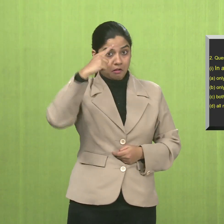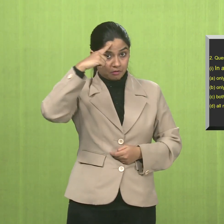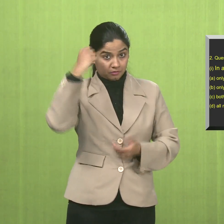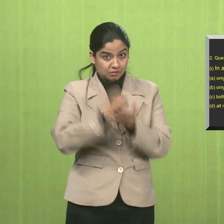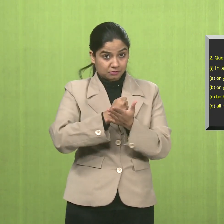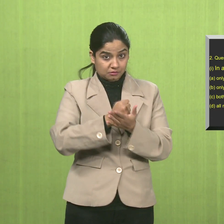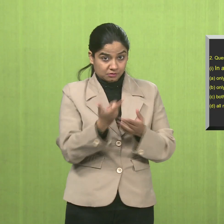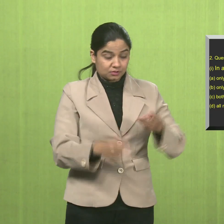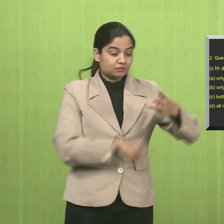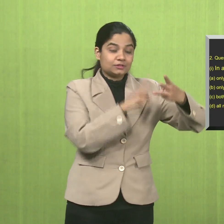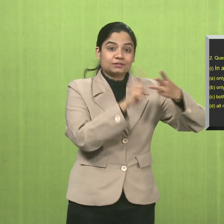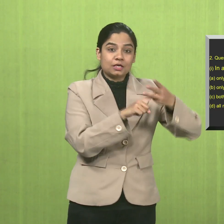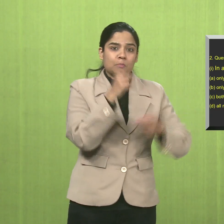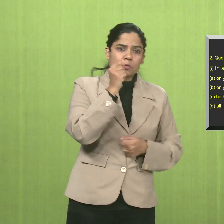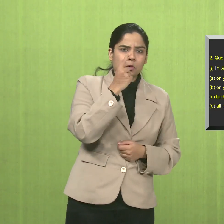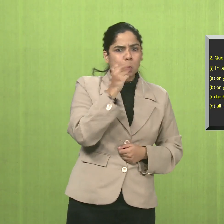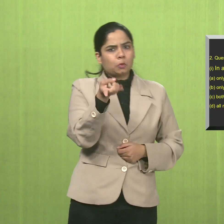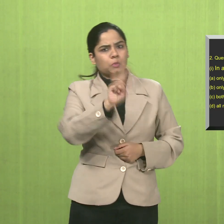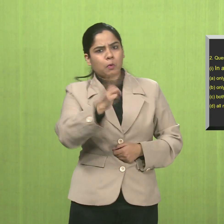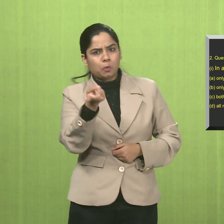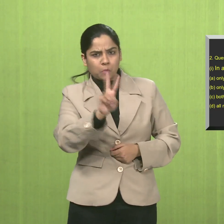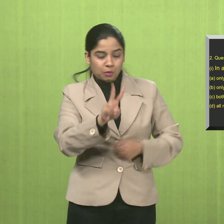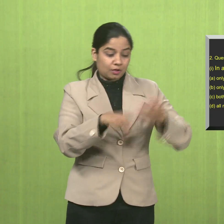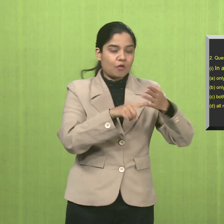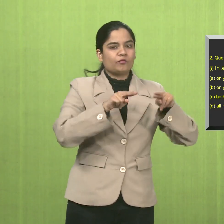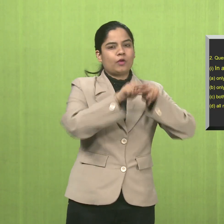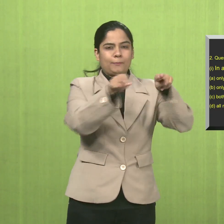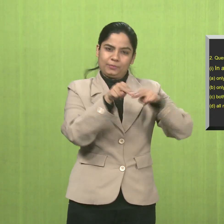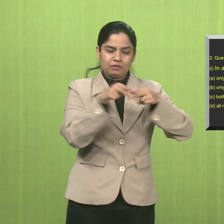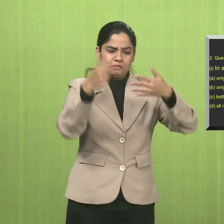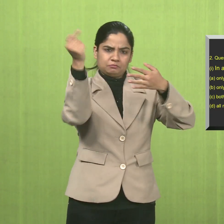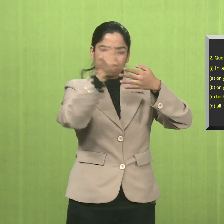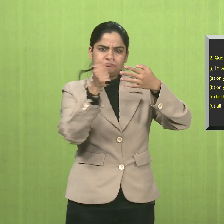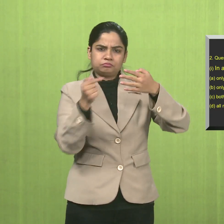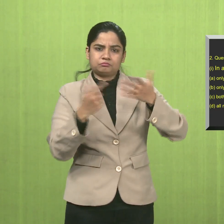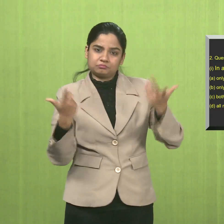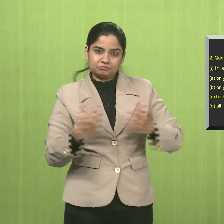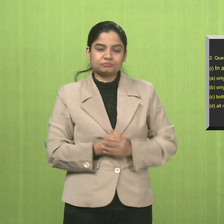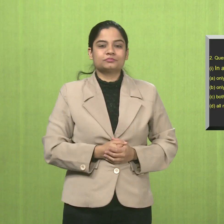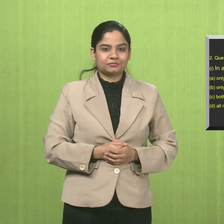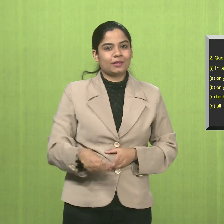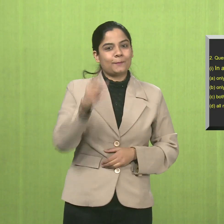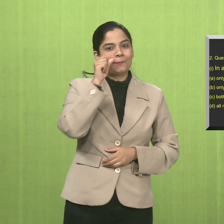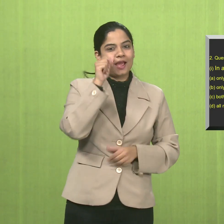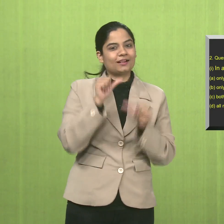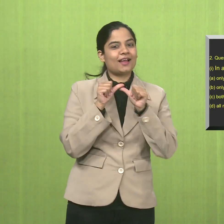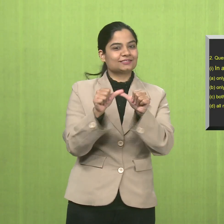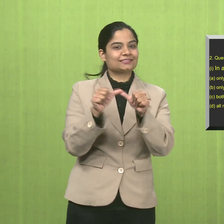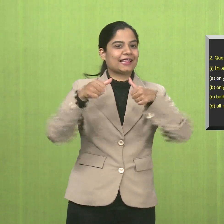family, or both male and female heads of the family, or all members of the family? The answer is